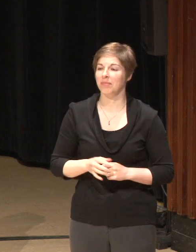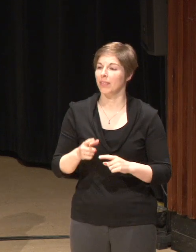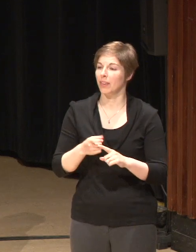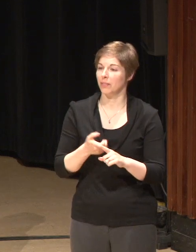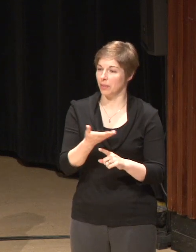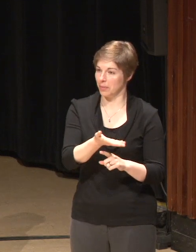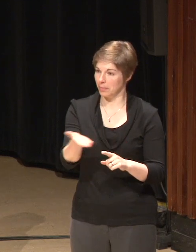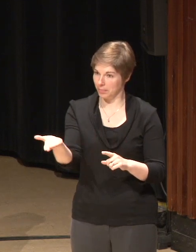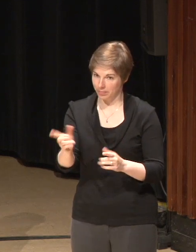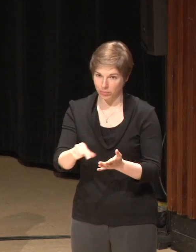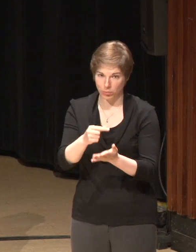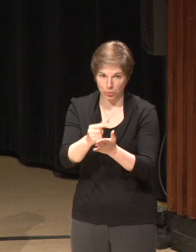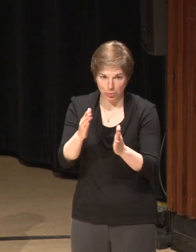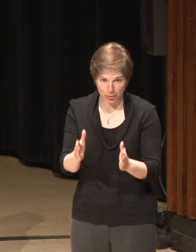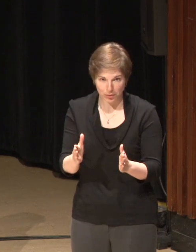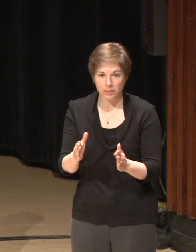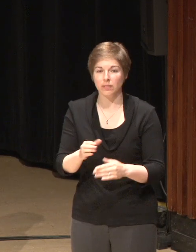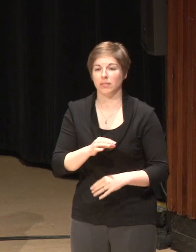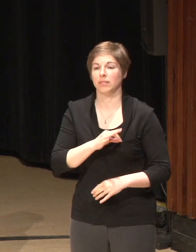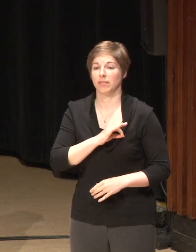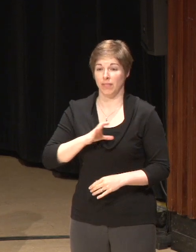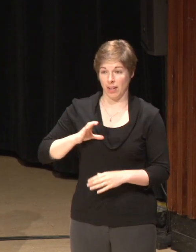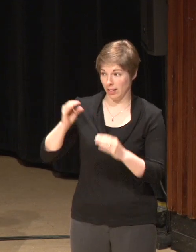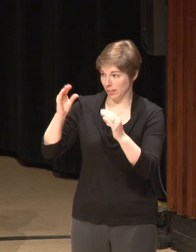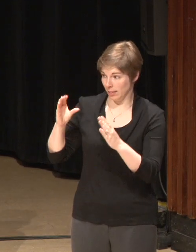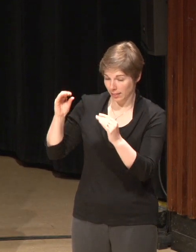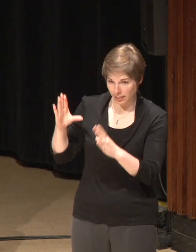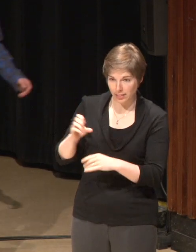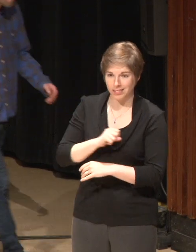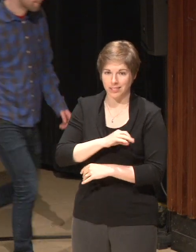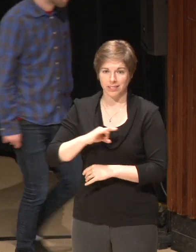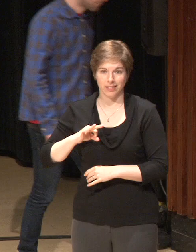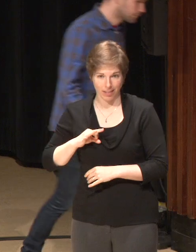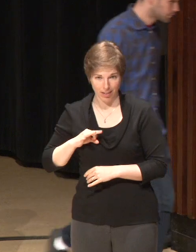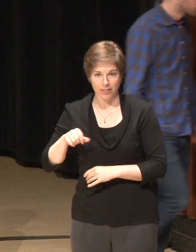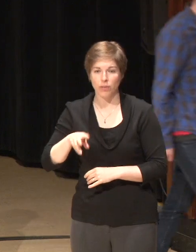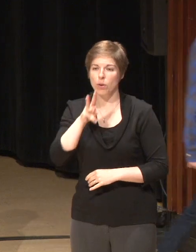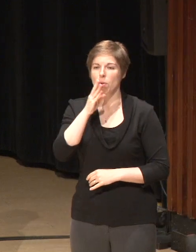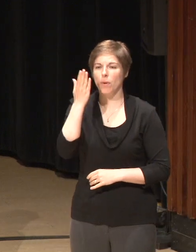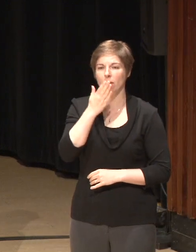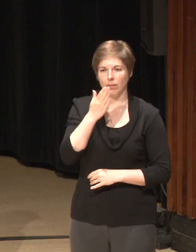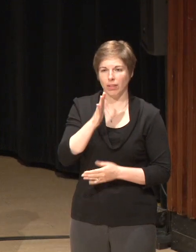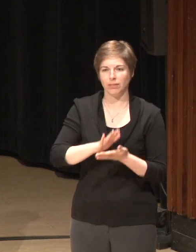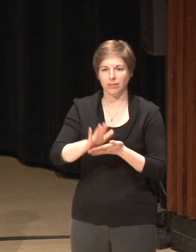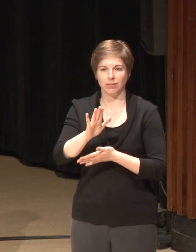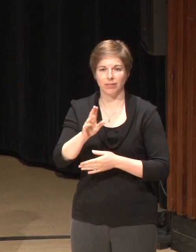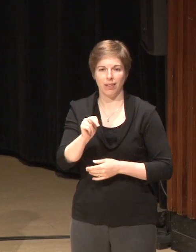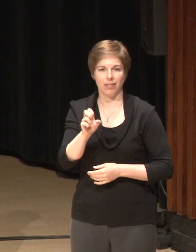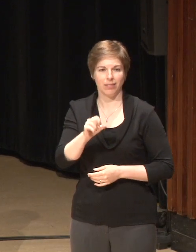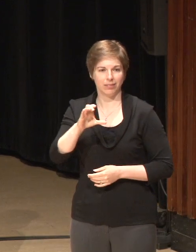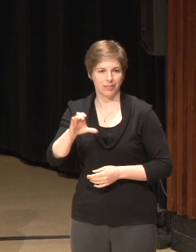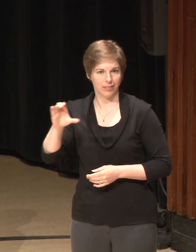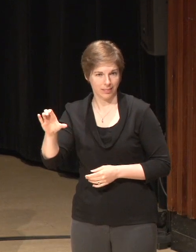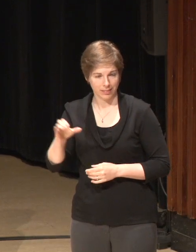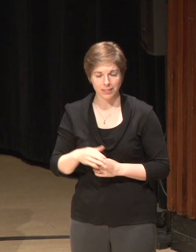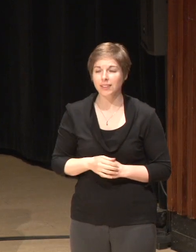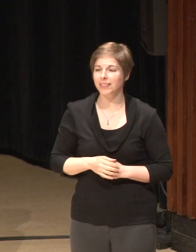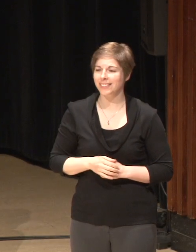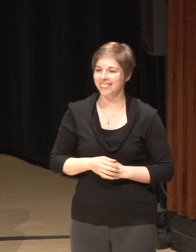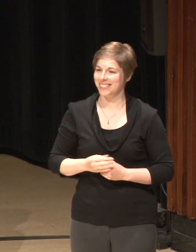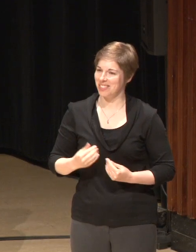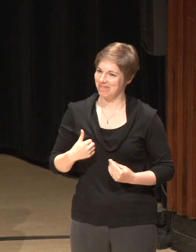graduates, our faculty, and our staff of the Waterfront campus of the Nova Scotia Community College, I am thrilled to welcome you to